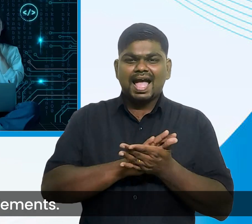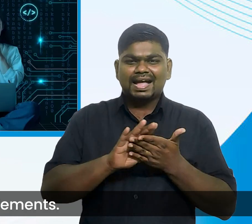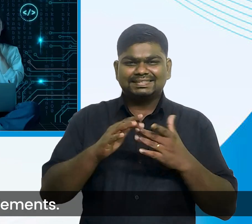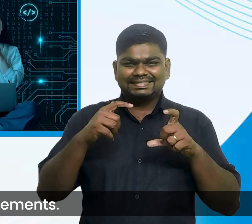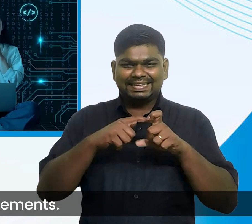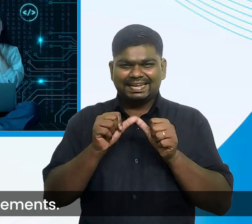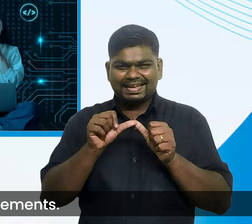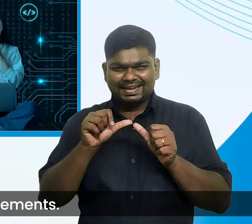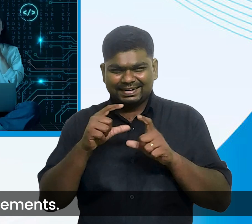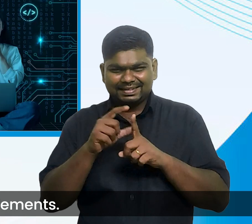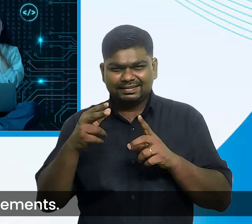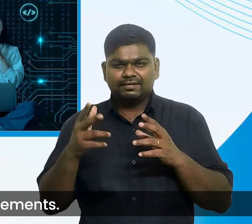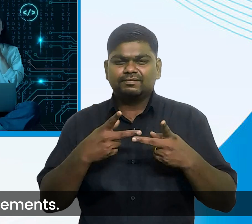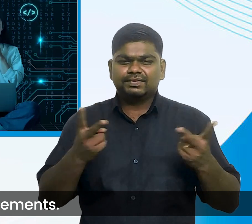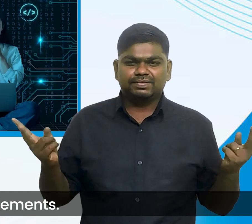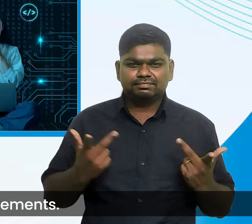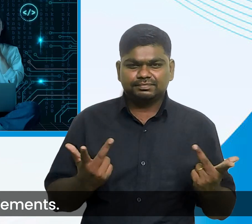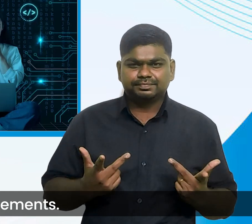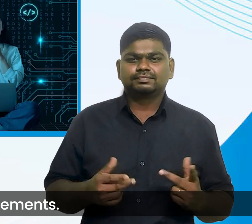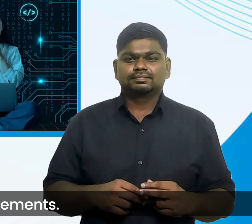Next, HTML elements.